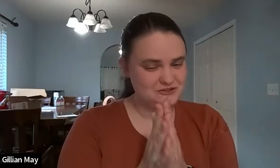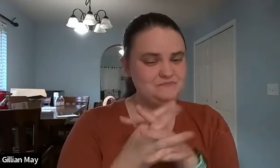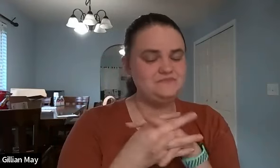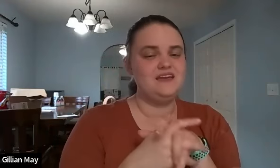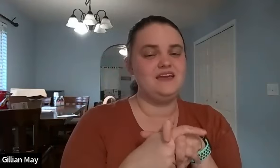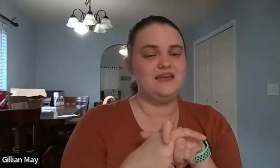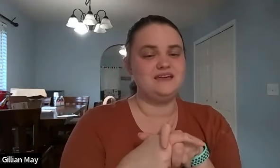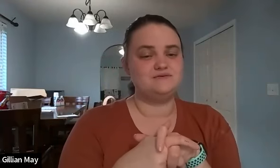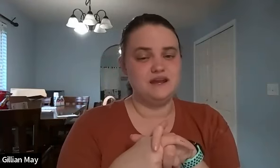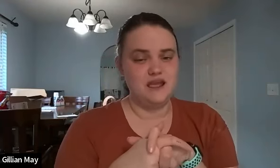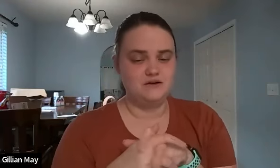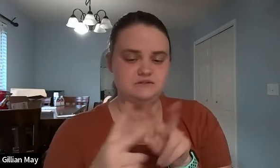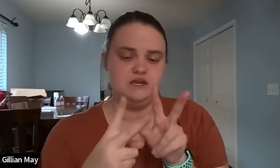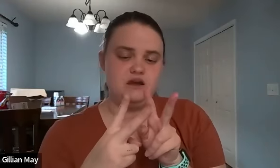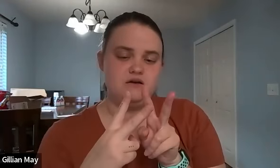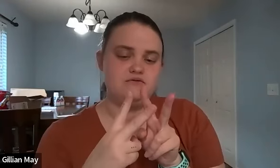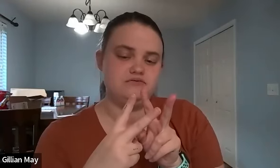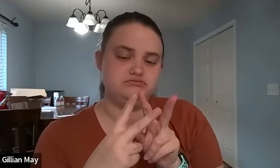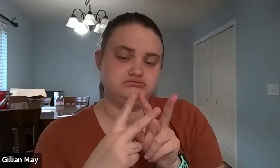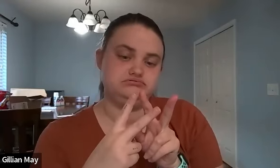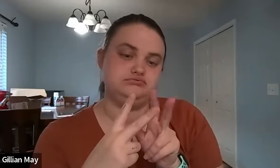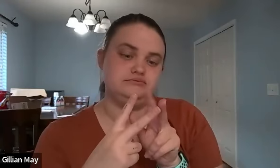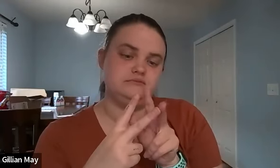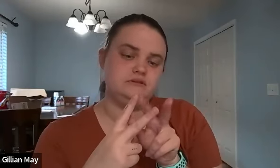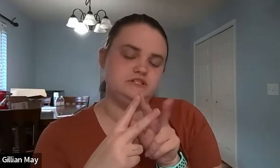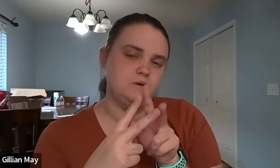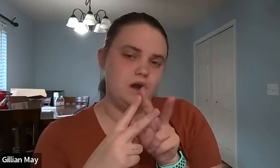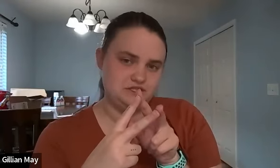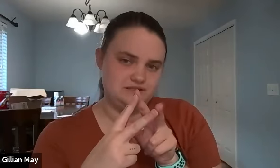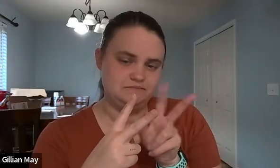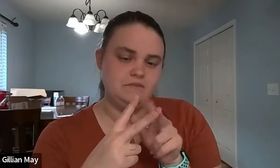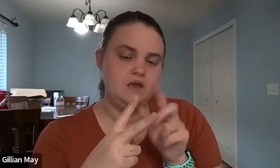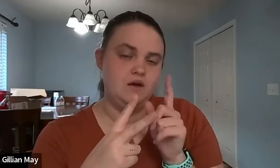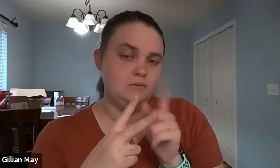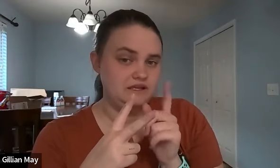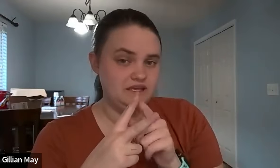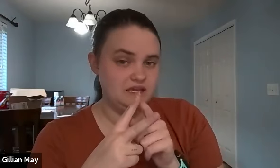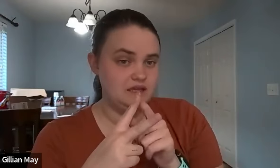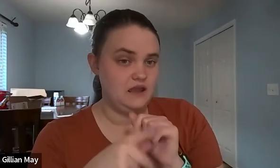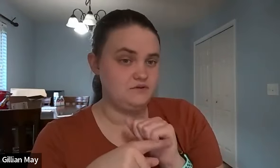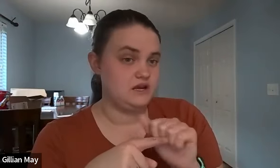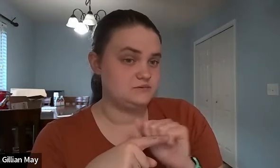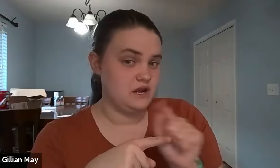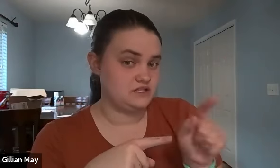do is right now is we have two options. We can have you guys practice